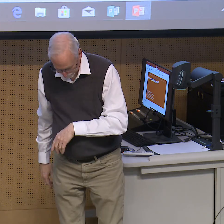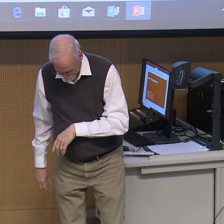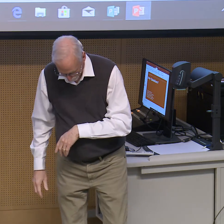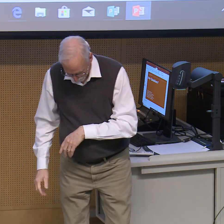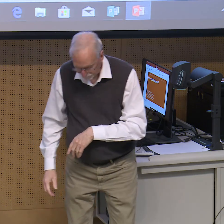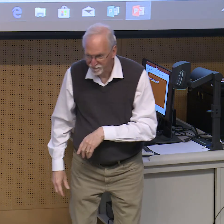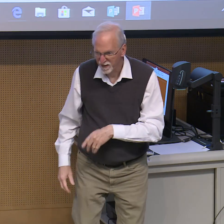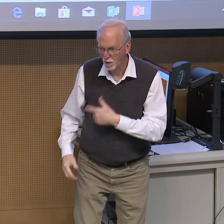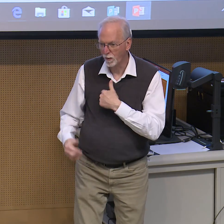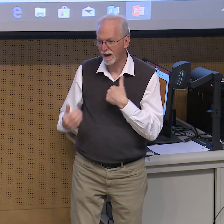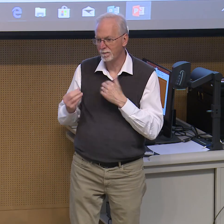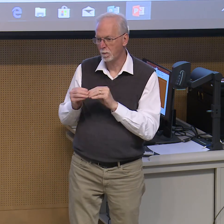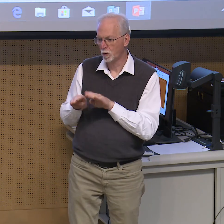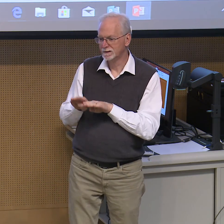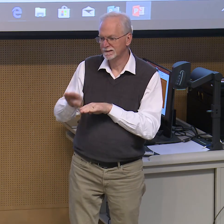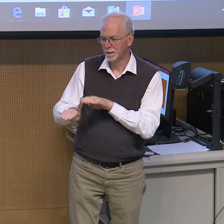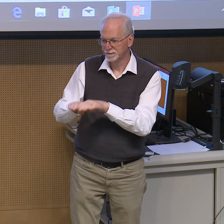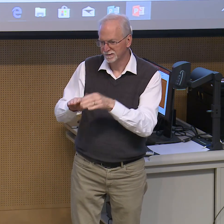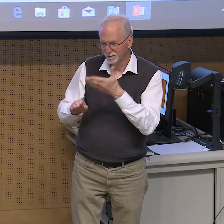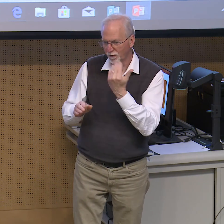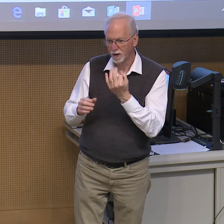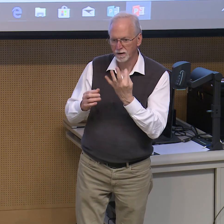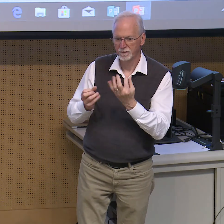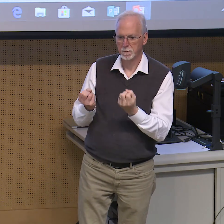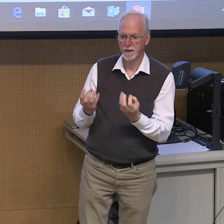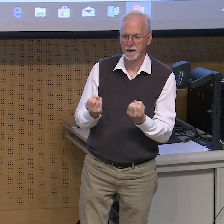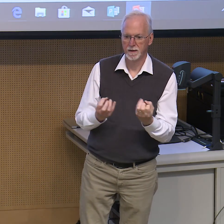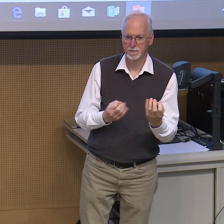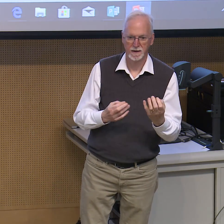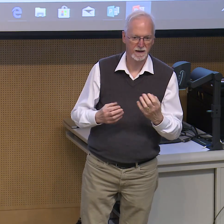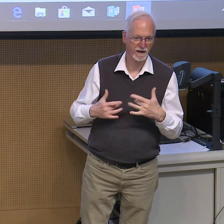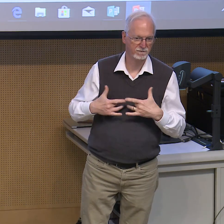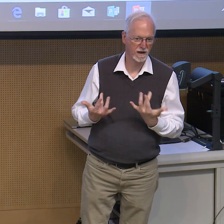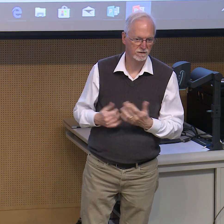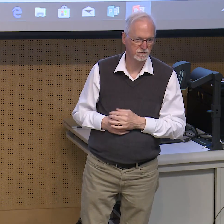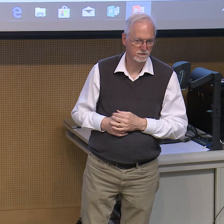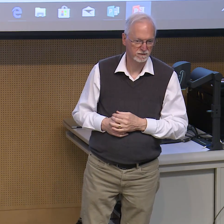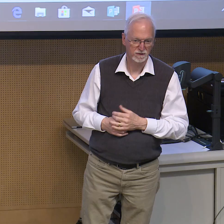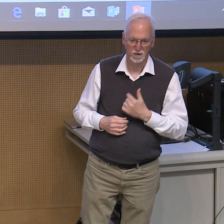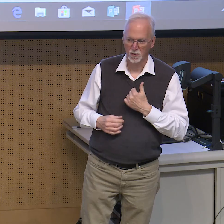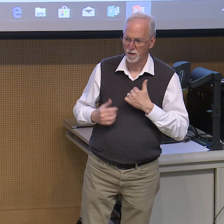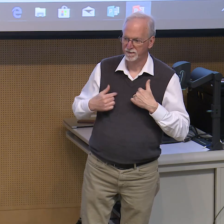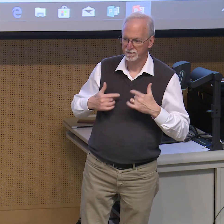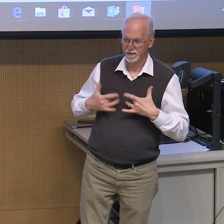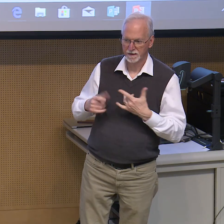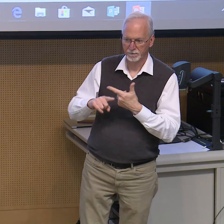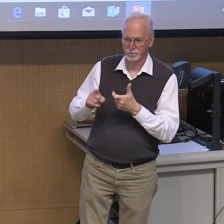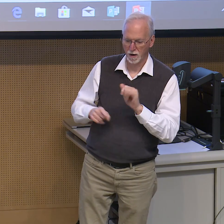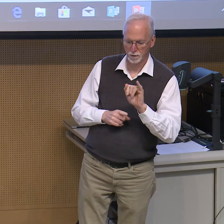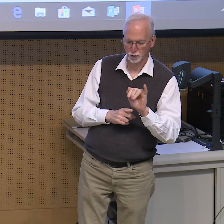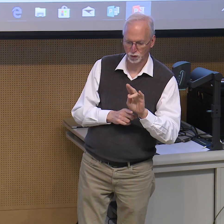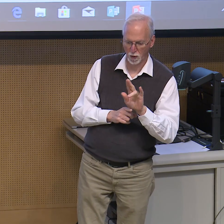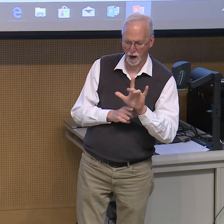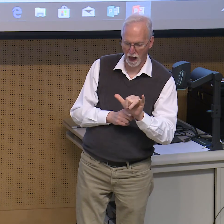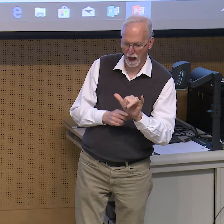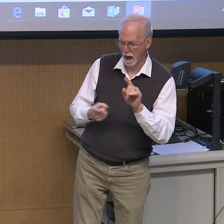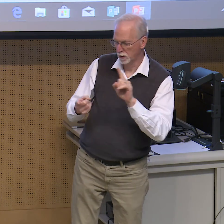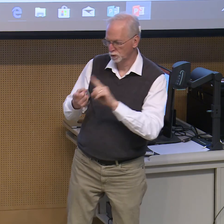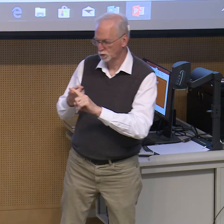good. But don't be surprised by having multiple bills because there are many events from July to